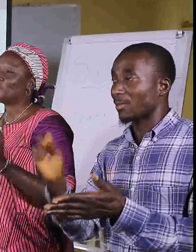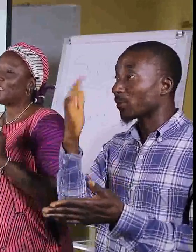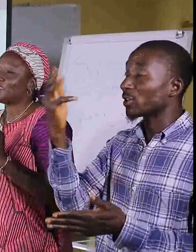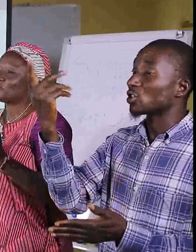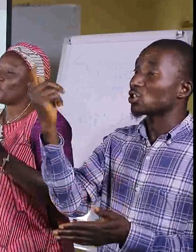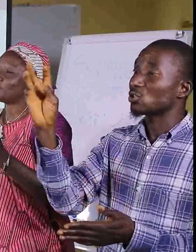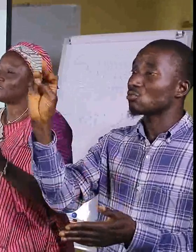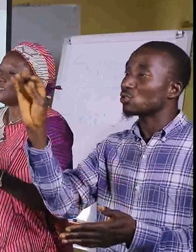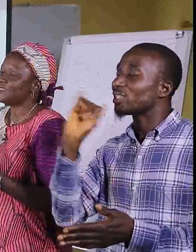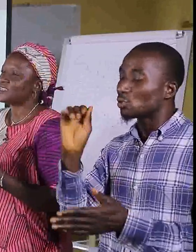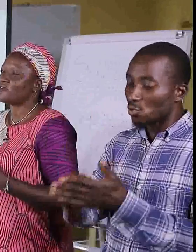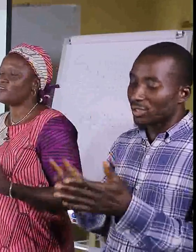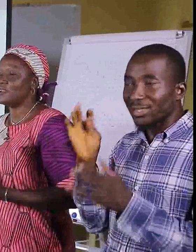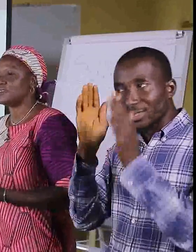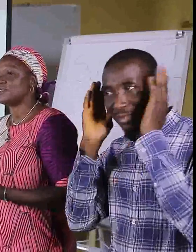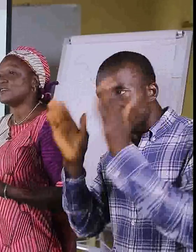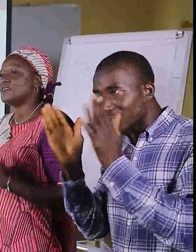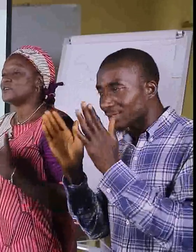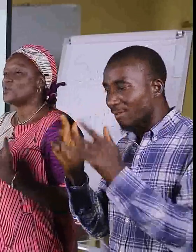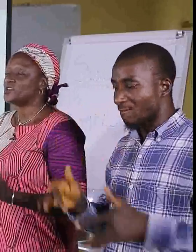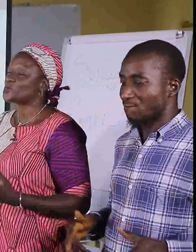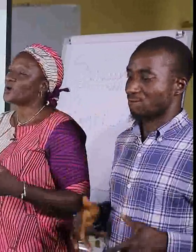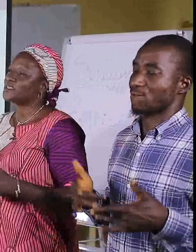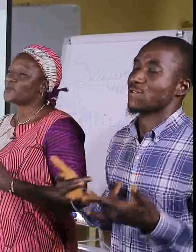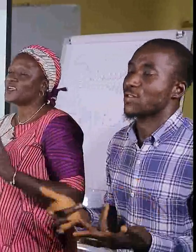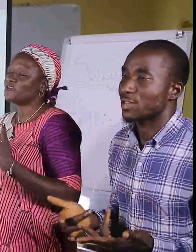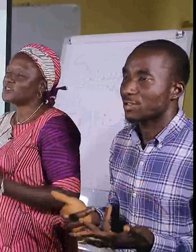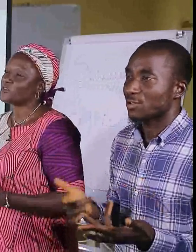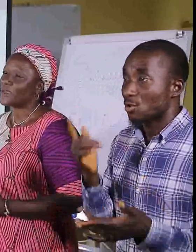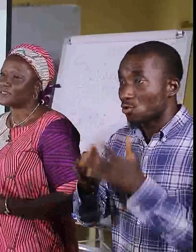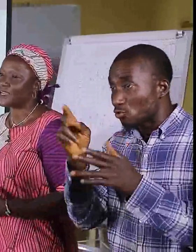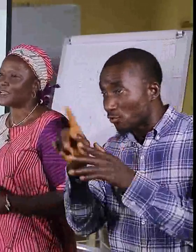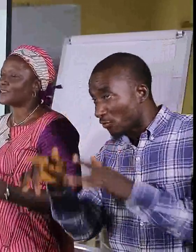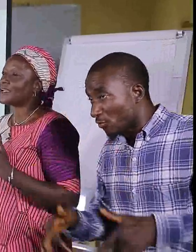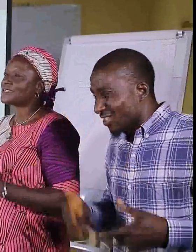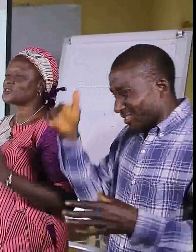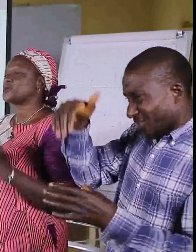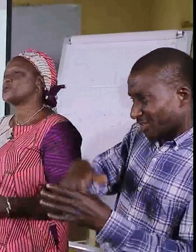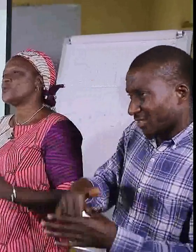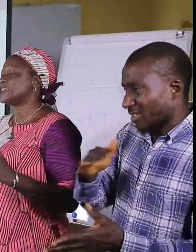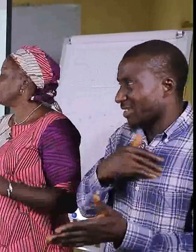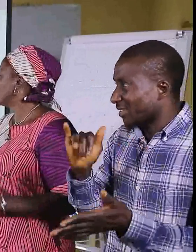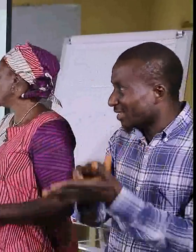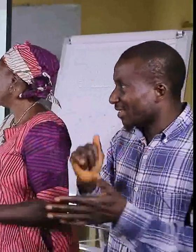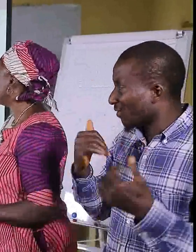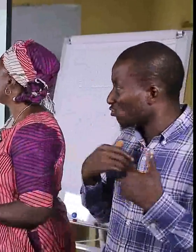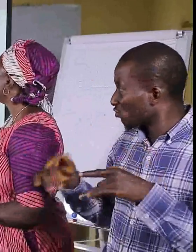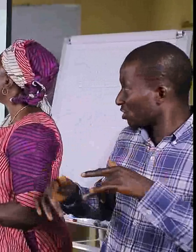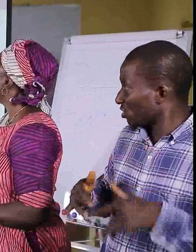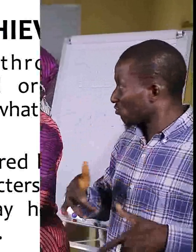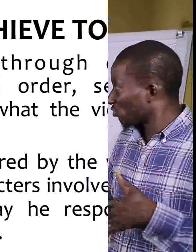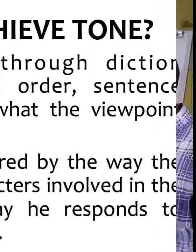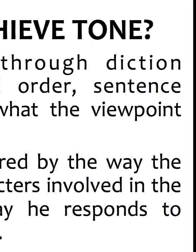mood is what the listener feels. The mood is what the reader feels from inside, and that has got to do with